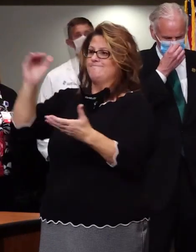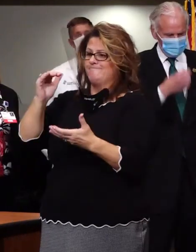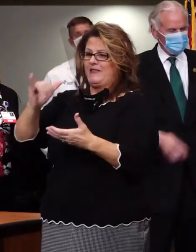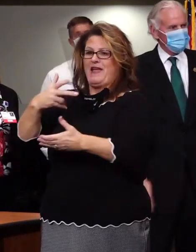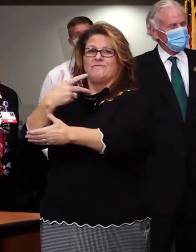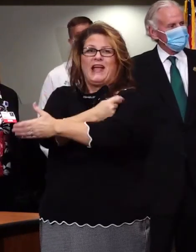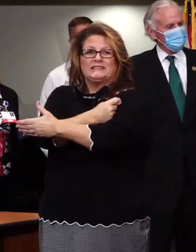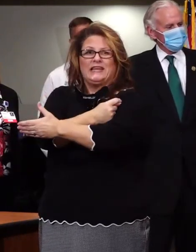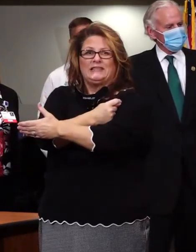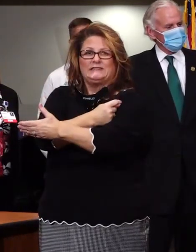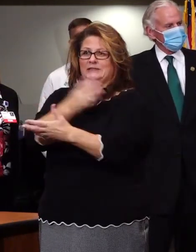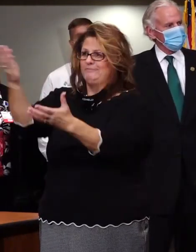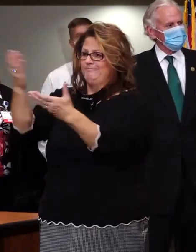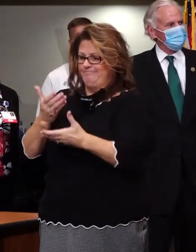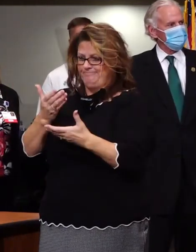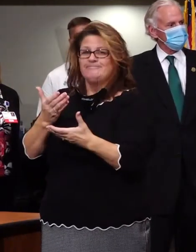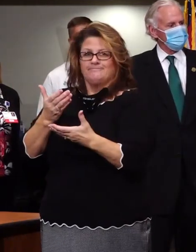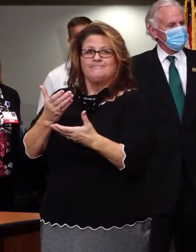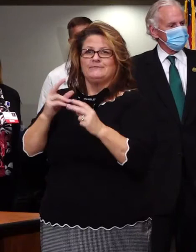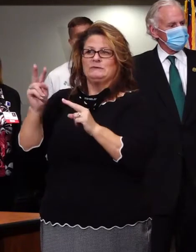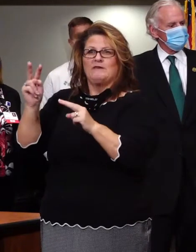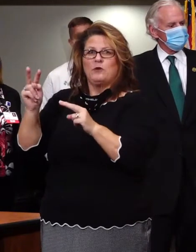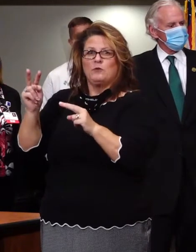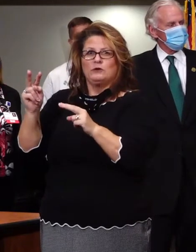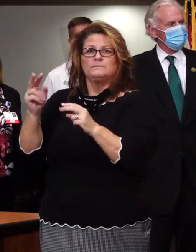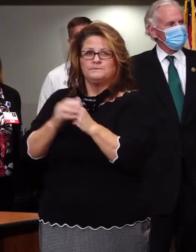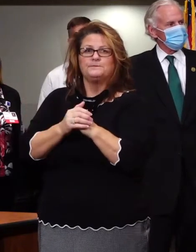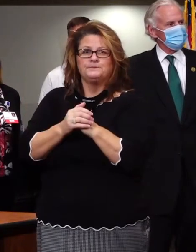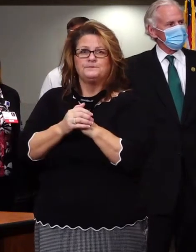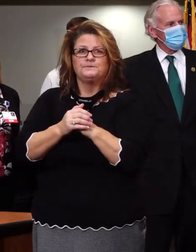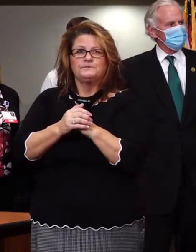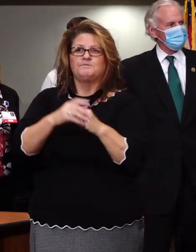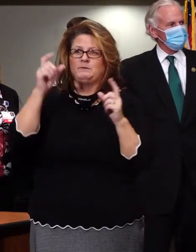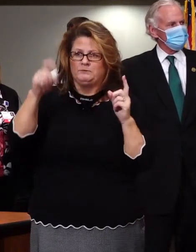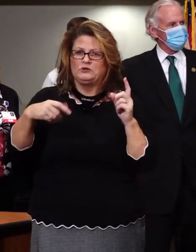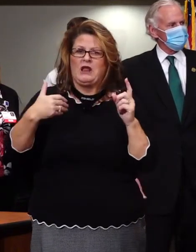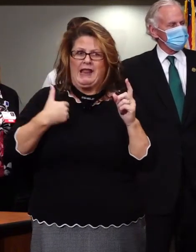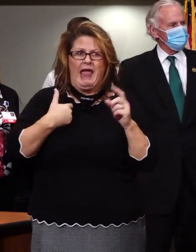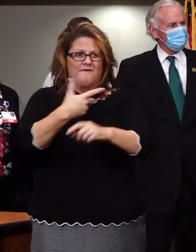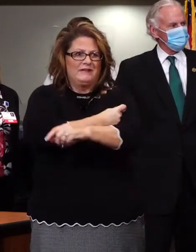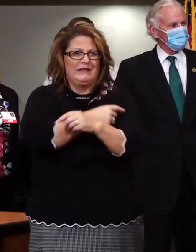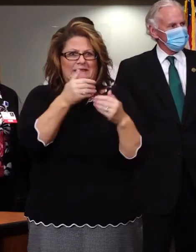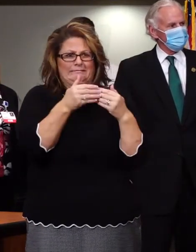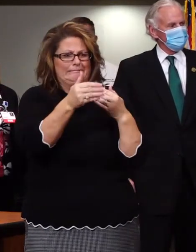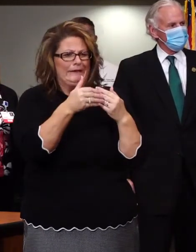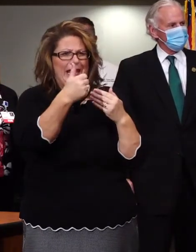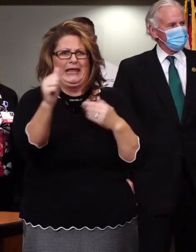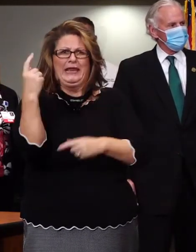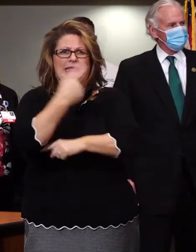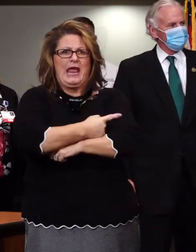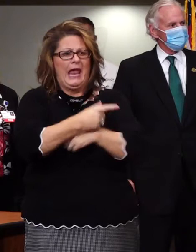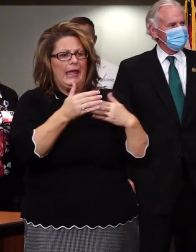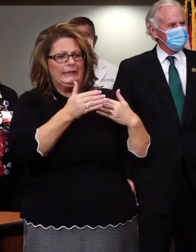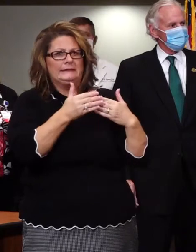vaccine for some time. It is anticipated that states will be receiving vaccinations within the coming days. We look